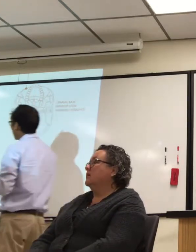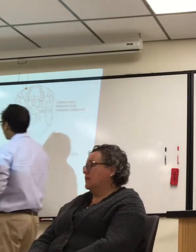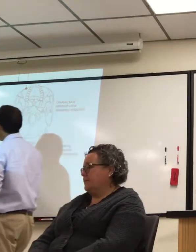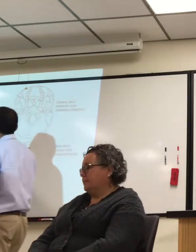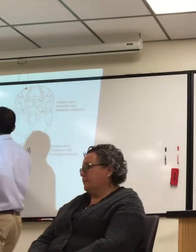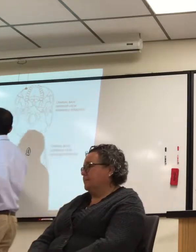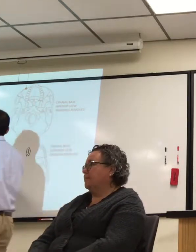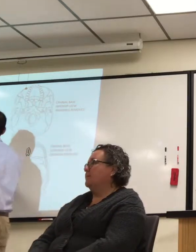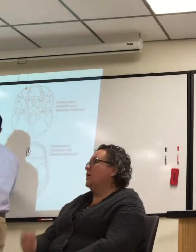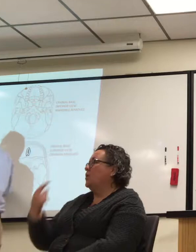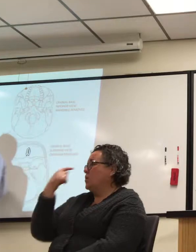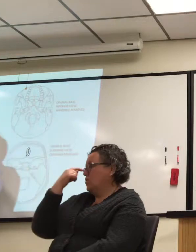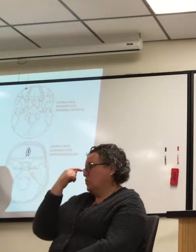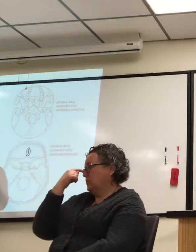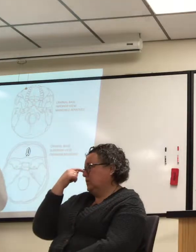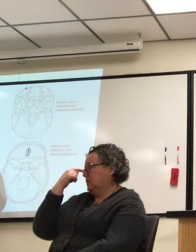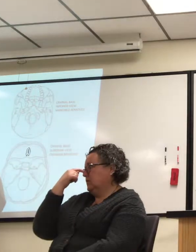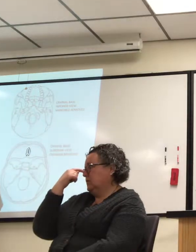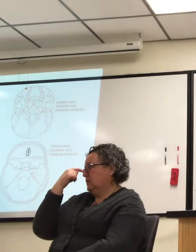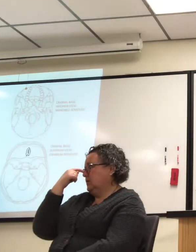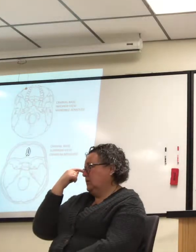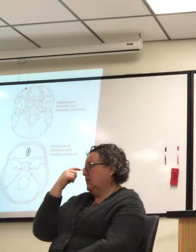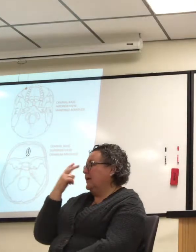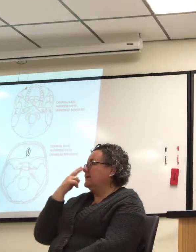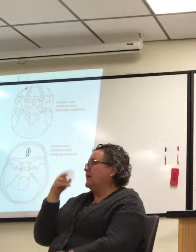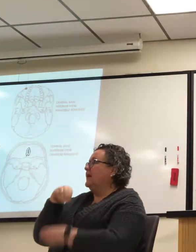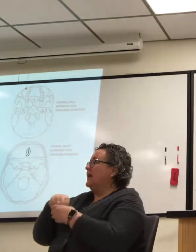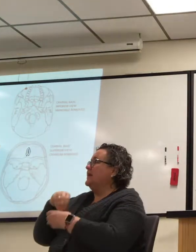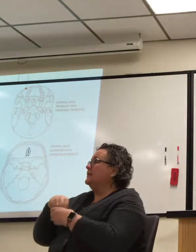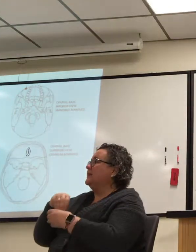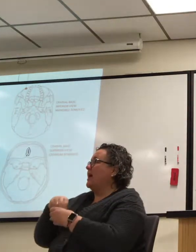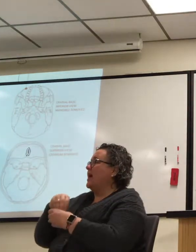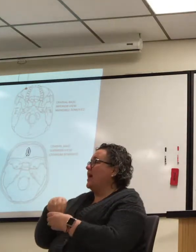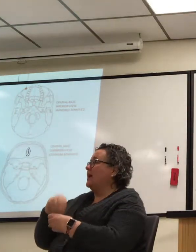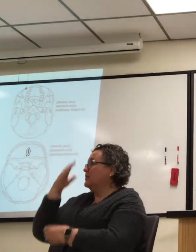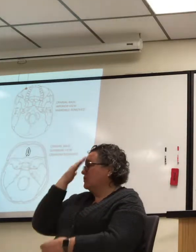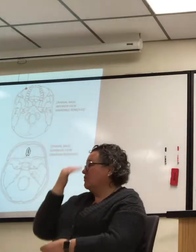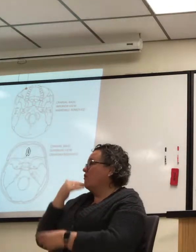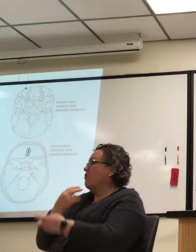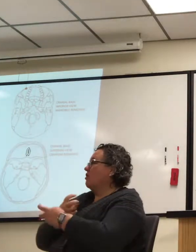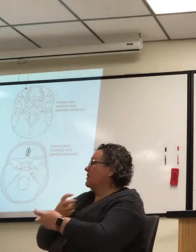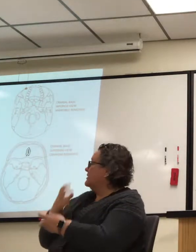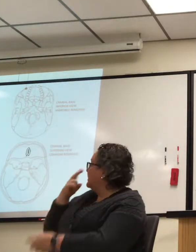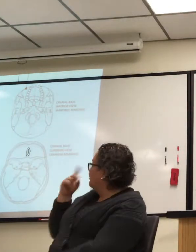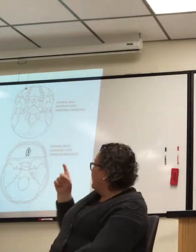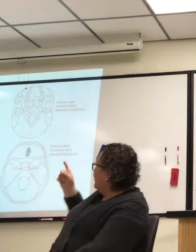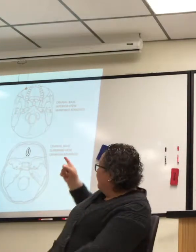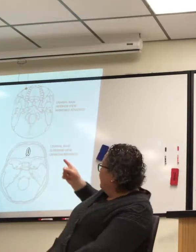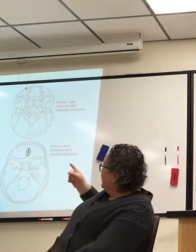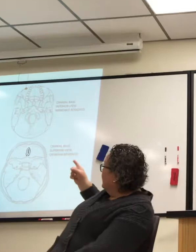And you can kind of see it inside the skull, this little bit right there.